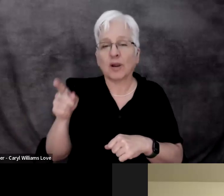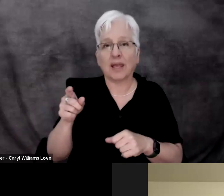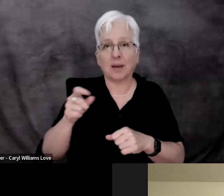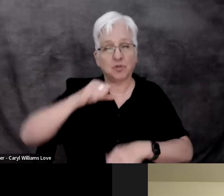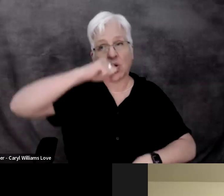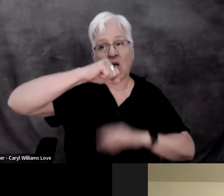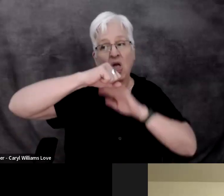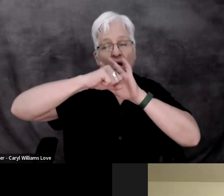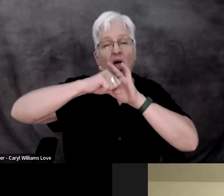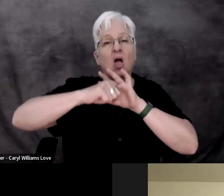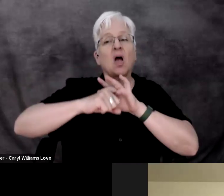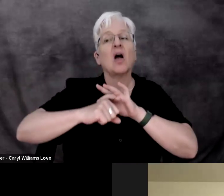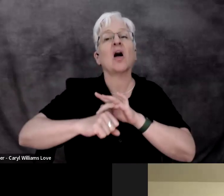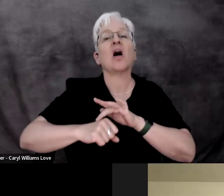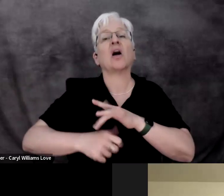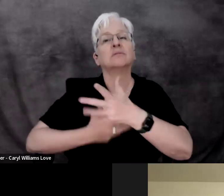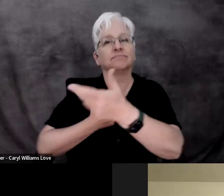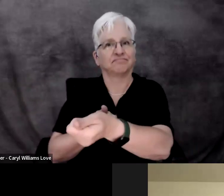guards down. It seemed like